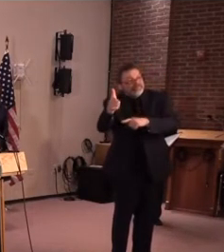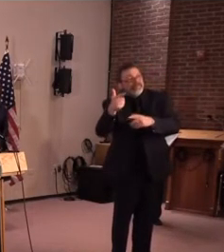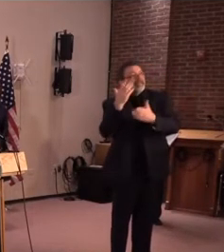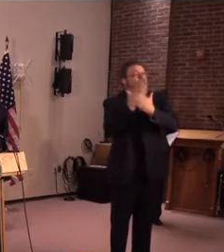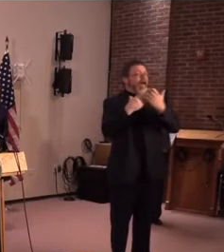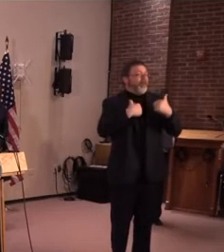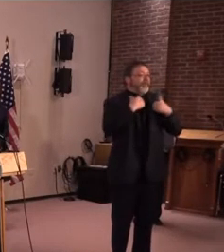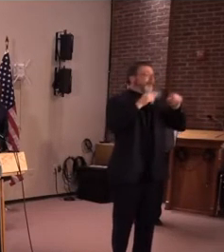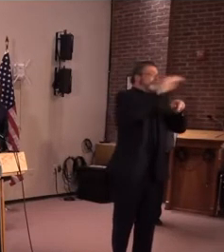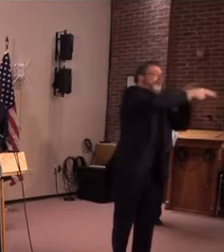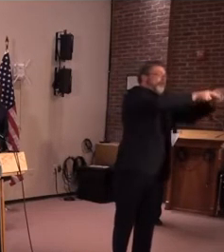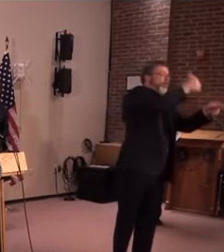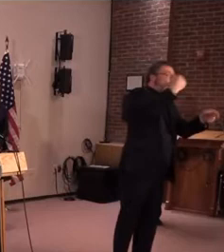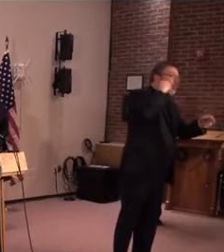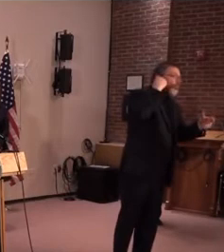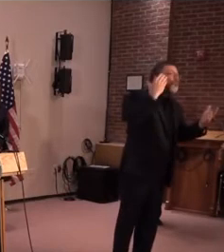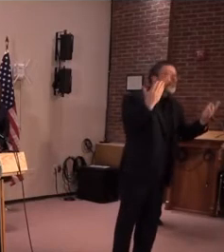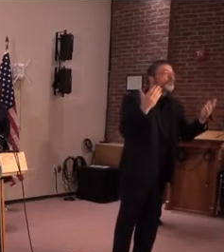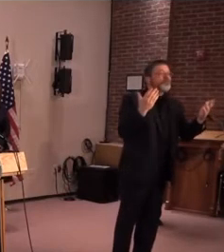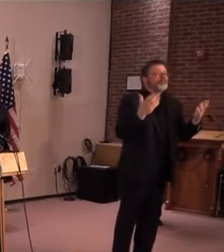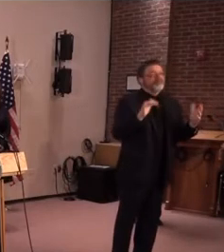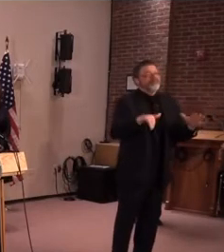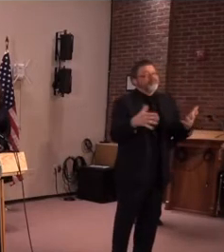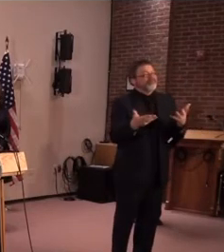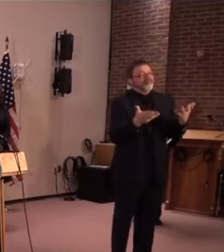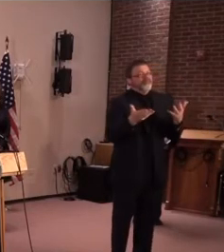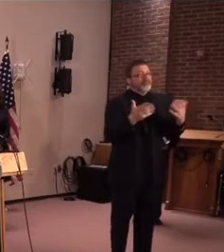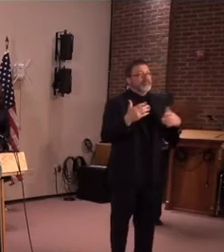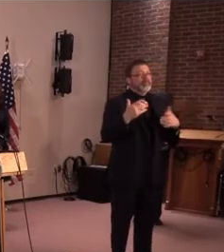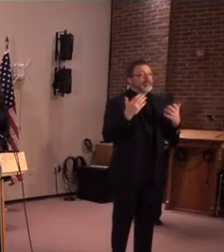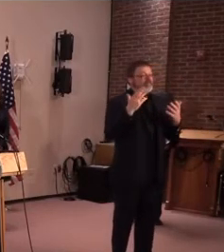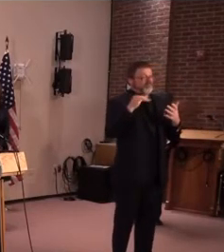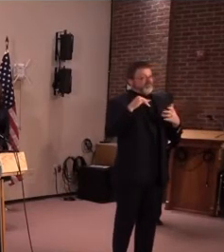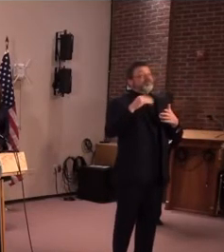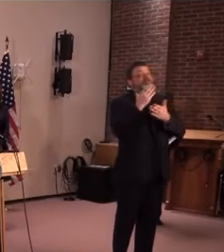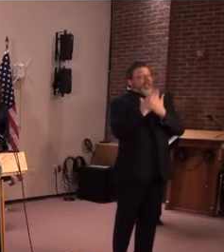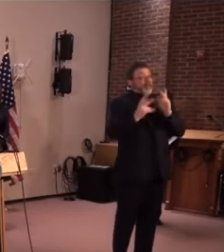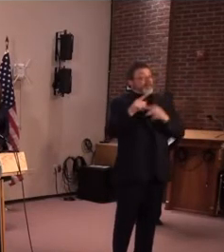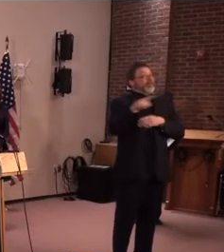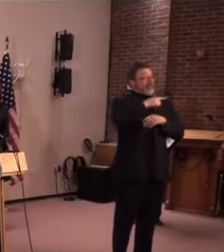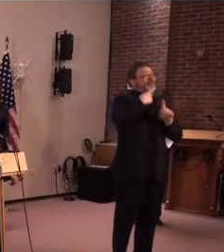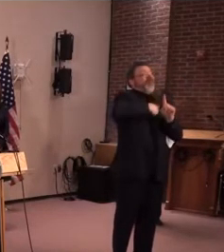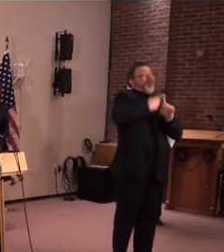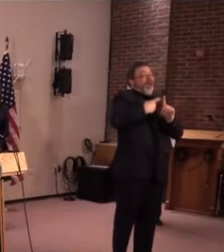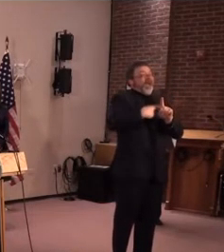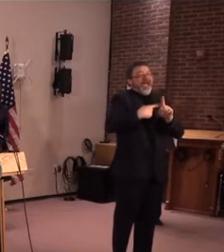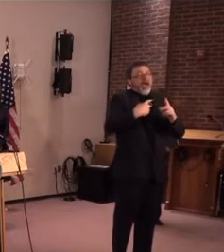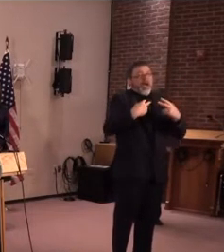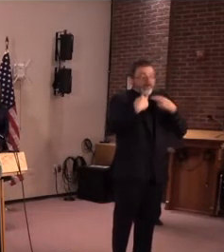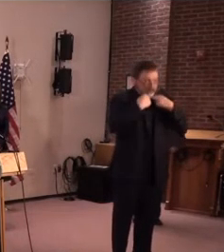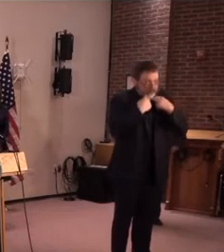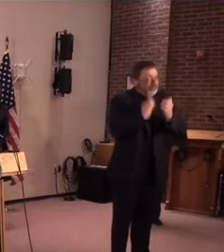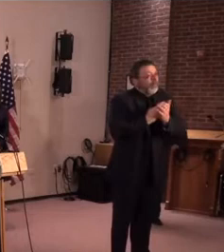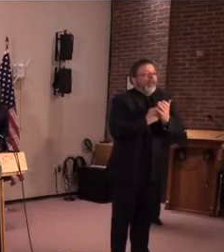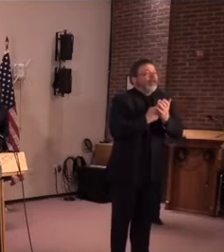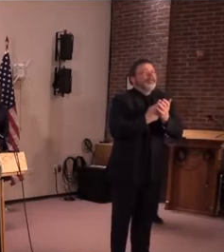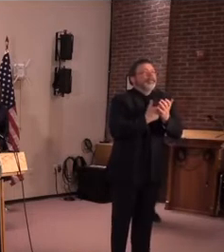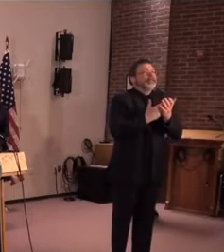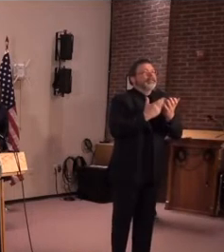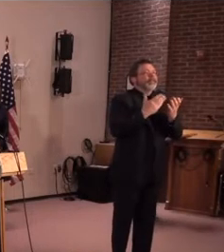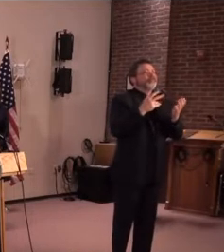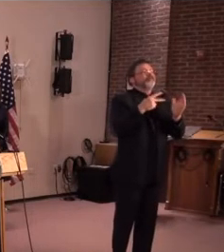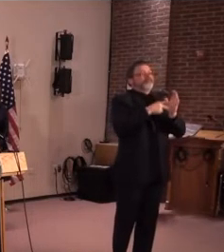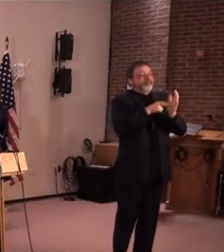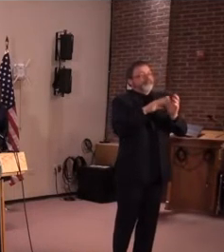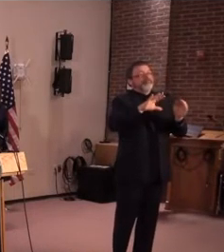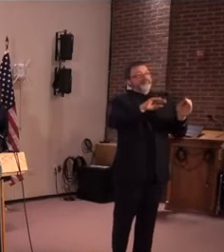communities throughout Vermont have existing homes and rental properties that remain vacant and in substandard state. This is often due to